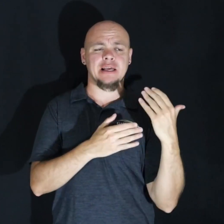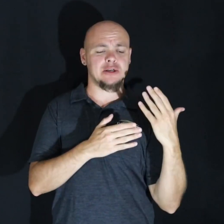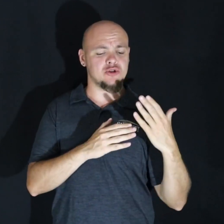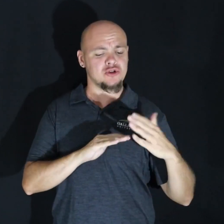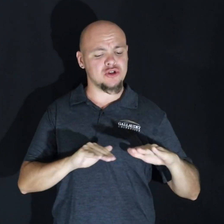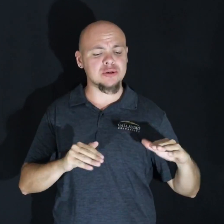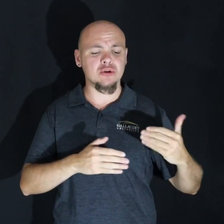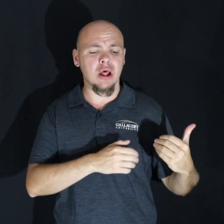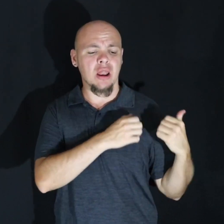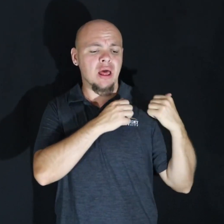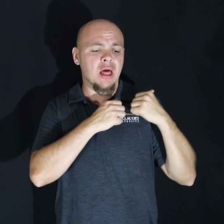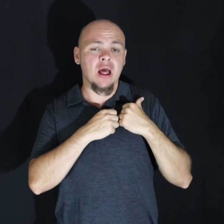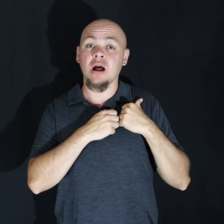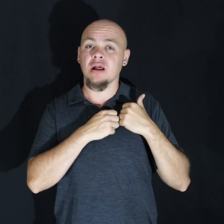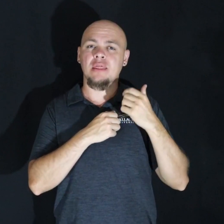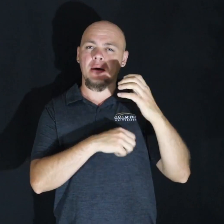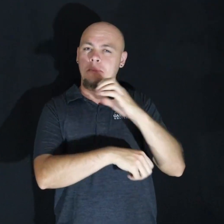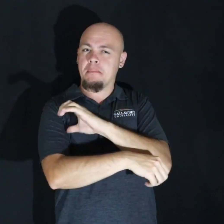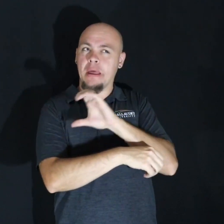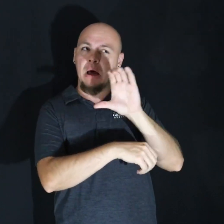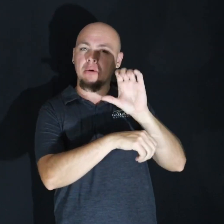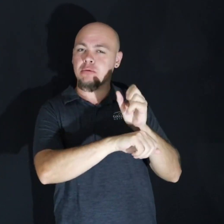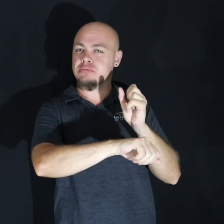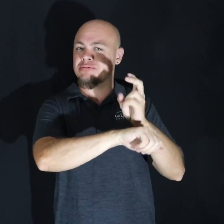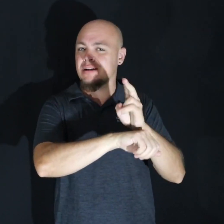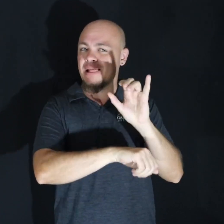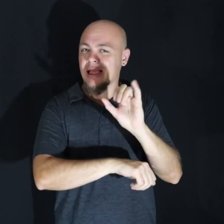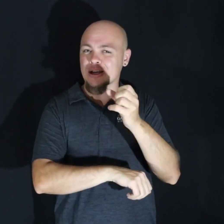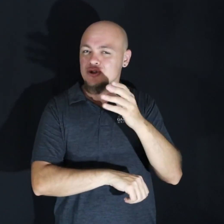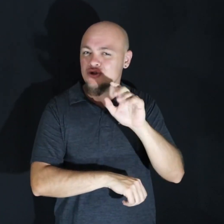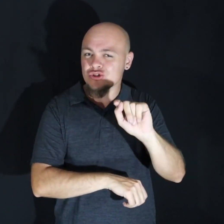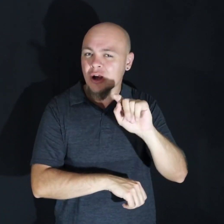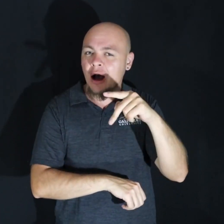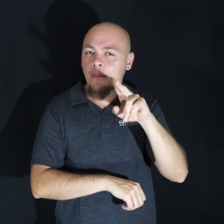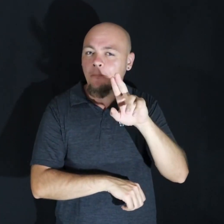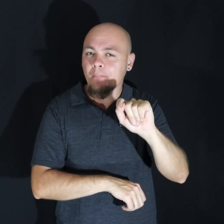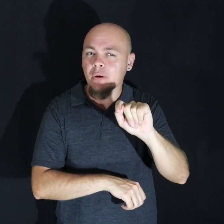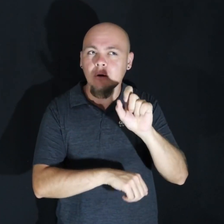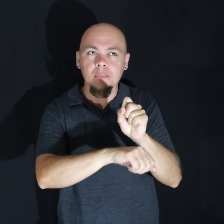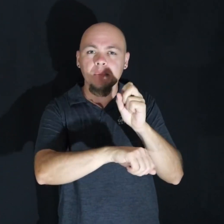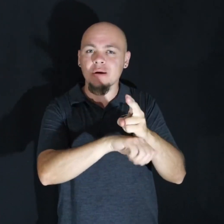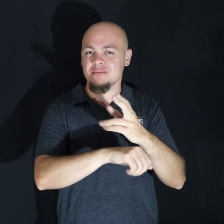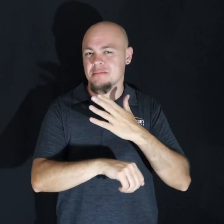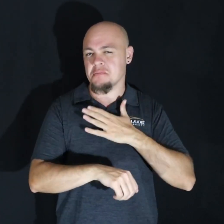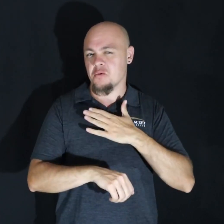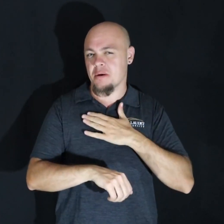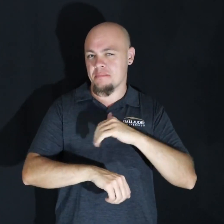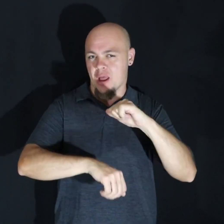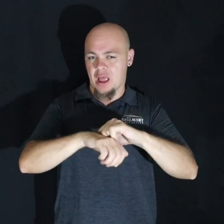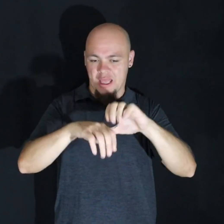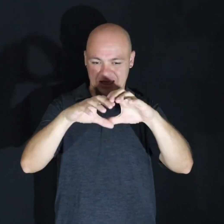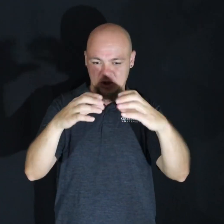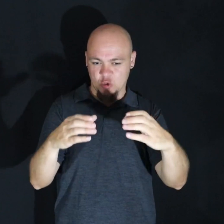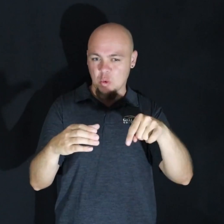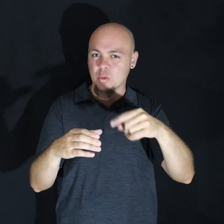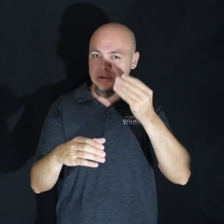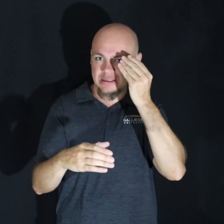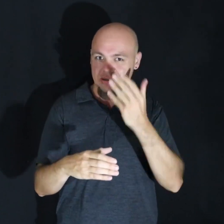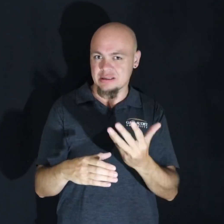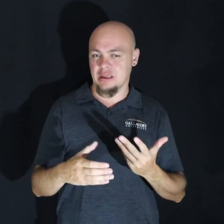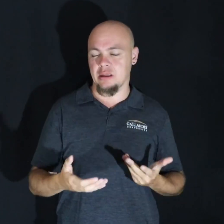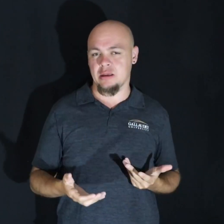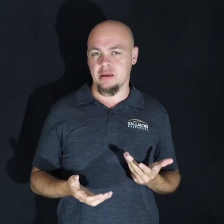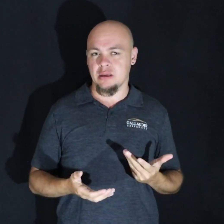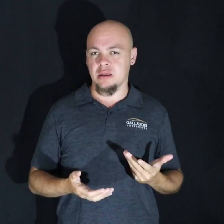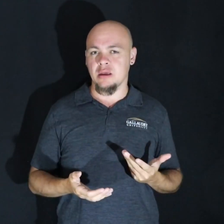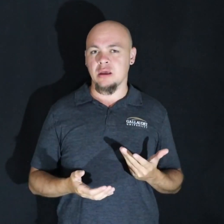woman, overthrowing the powers like she's a shot put Olympian, is what my headstone will say, hopefully. See, when you've spent the